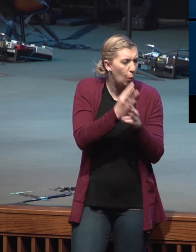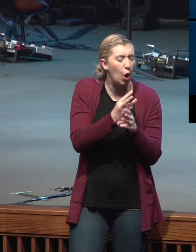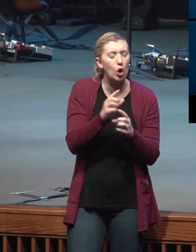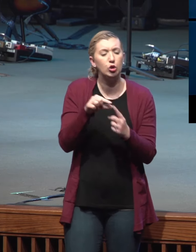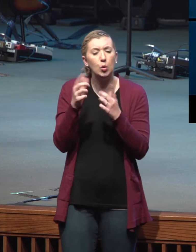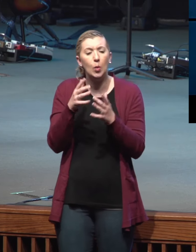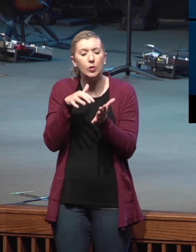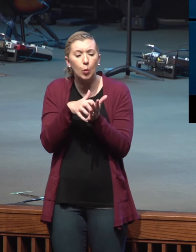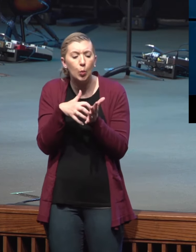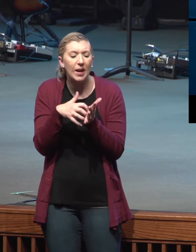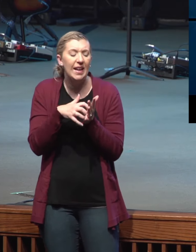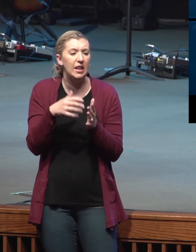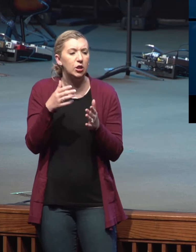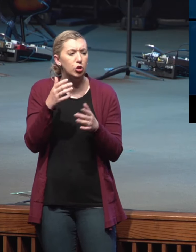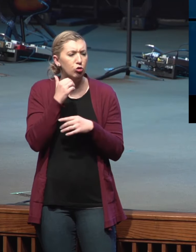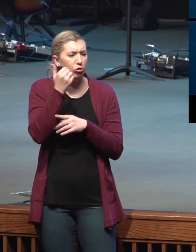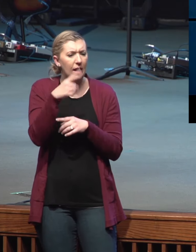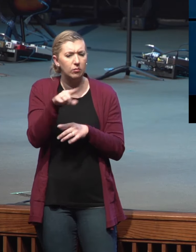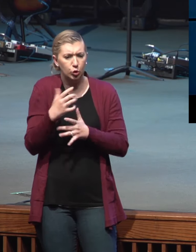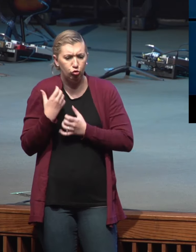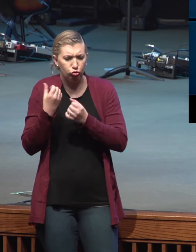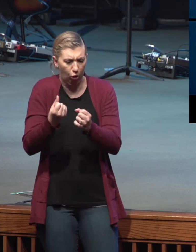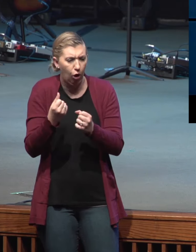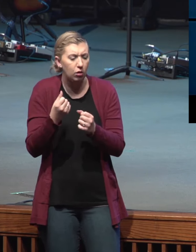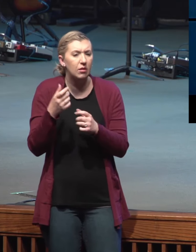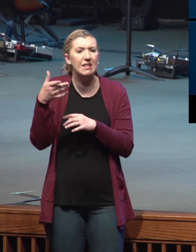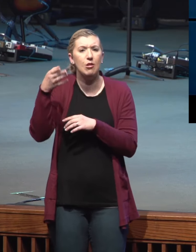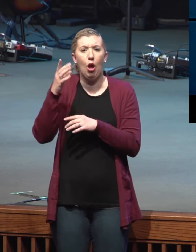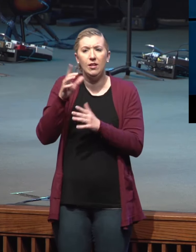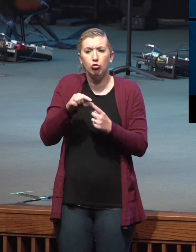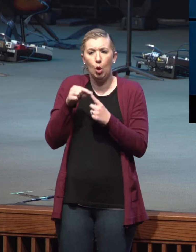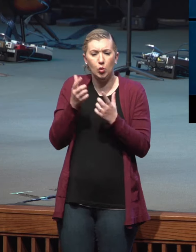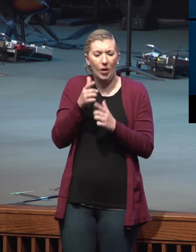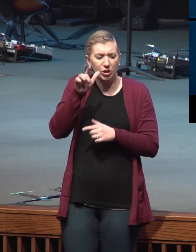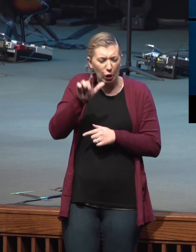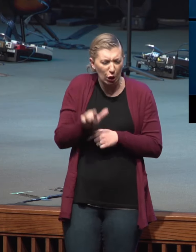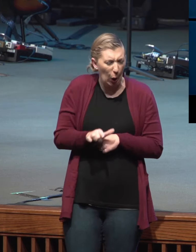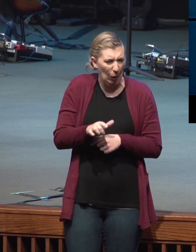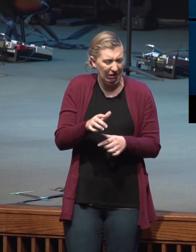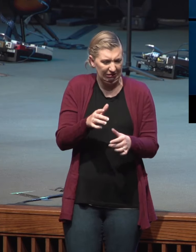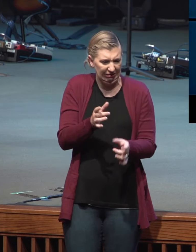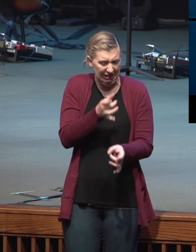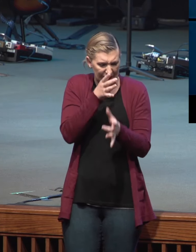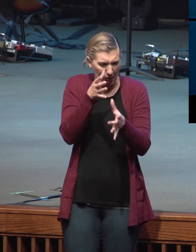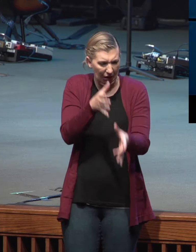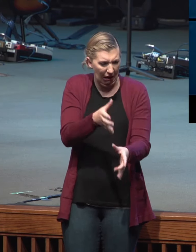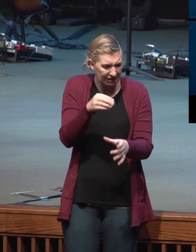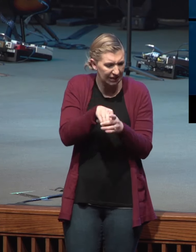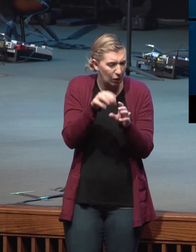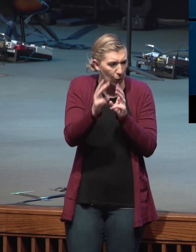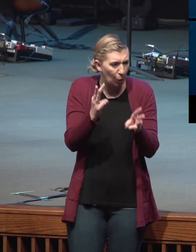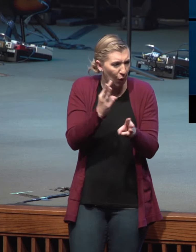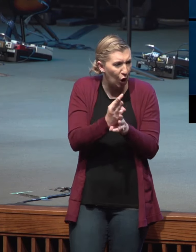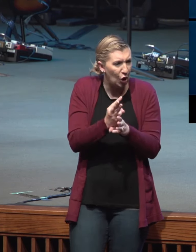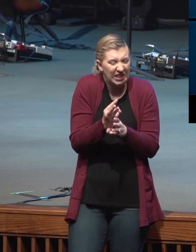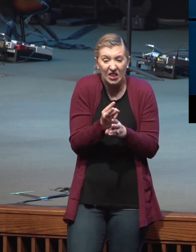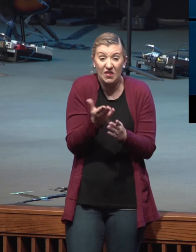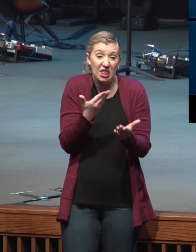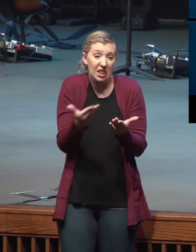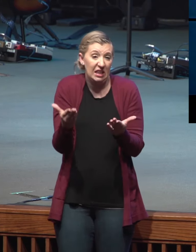weak in the world to shame the strong. God chose what is low and despised in the world, even things that are